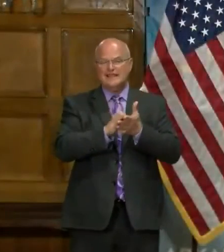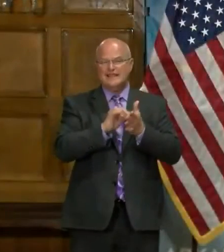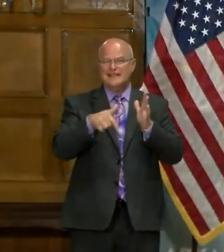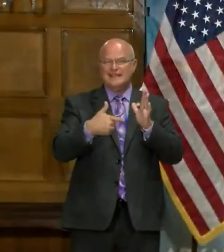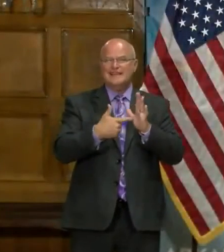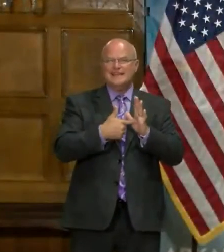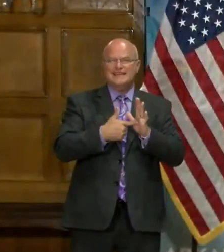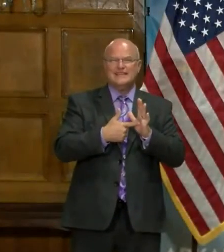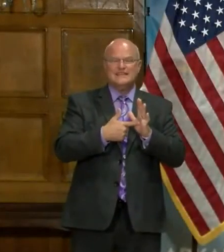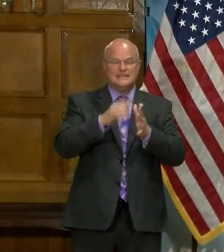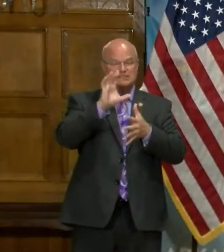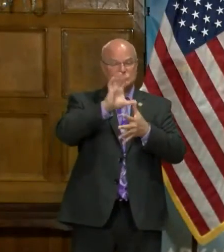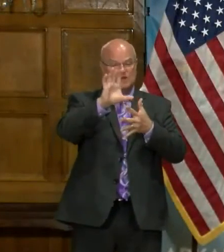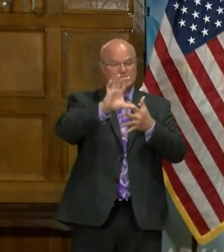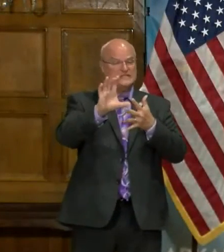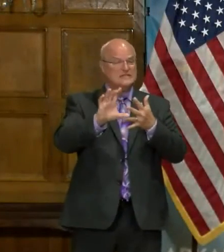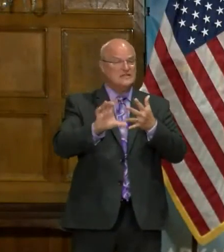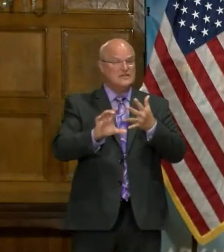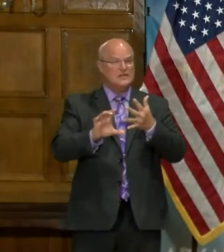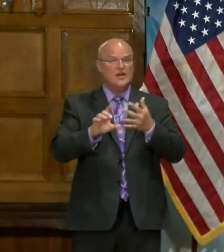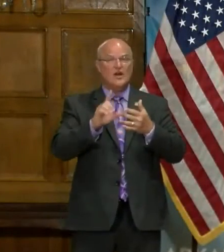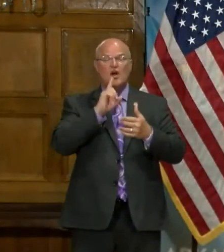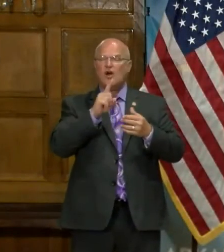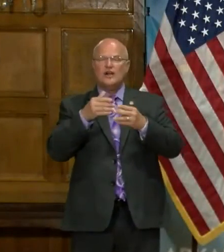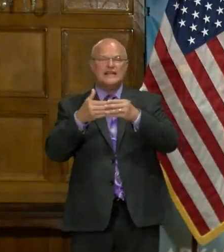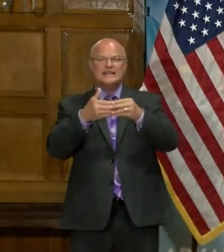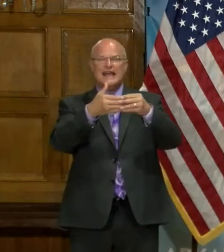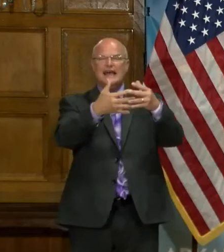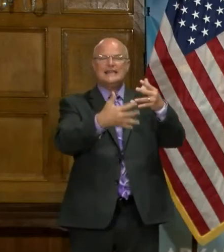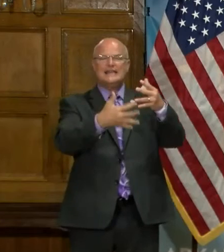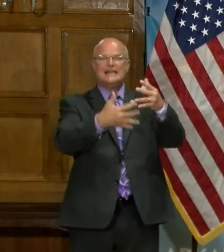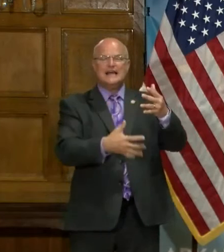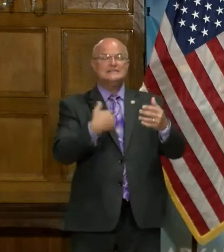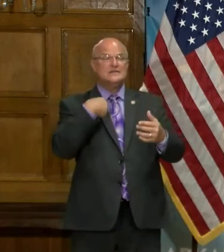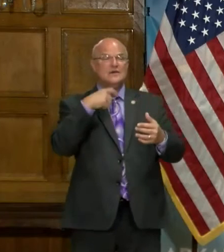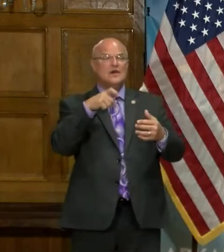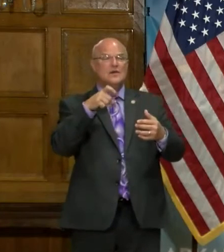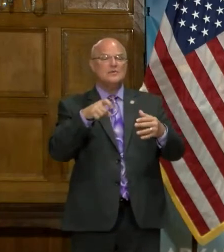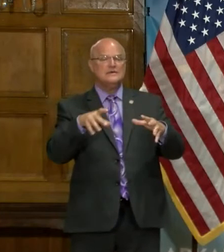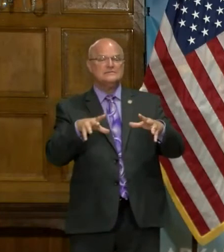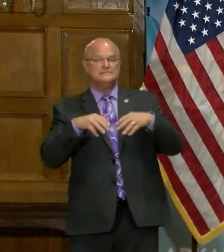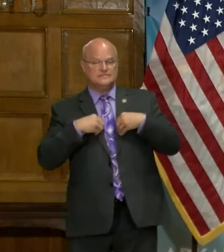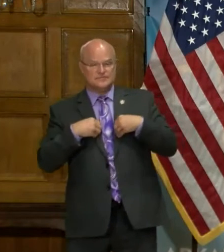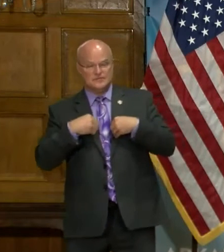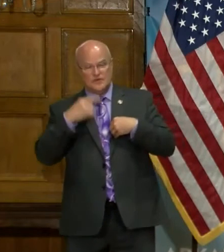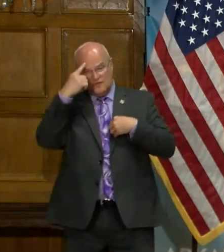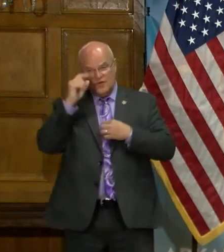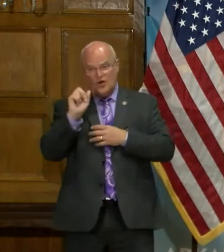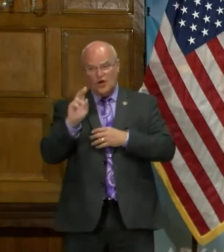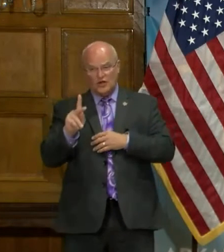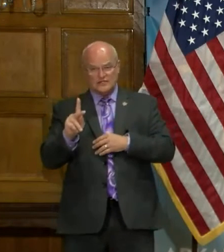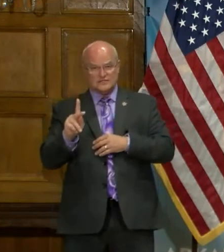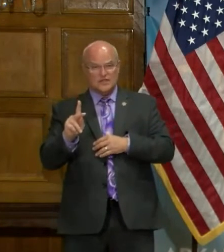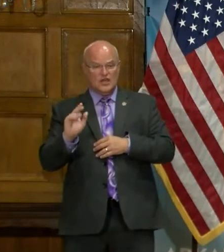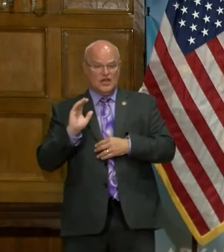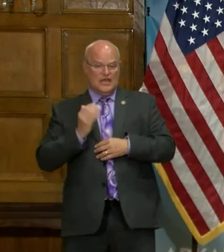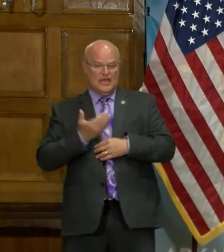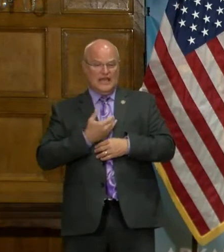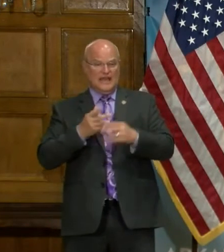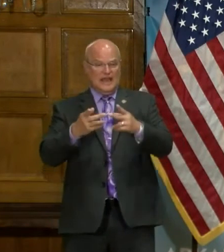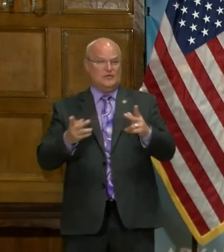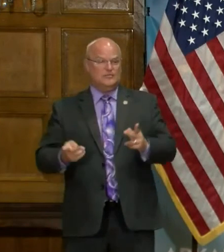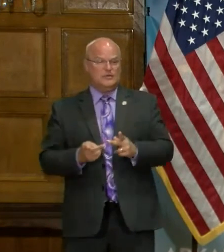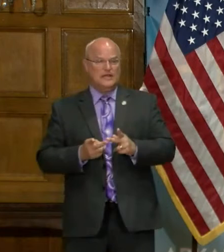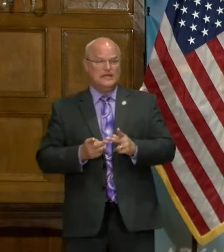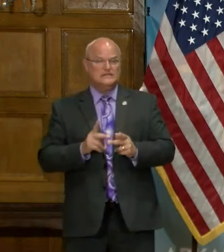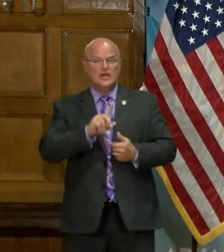these criteria are simply guidelines that we have to adapt to Arkansas and where we are and when we can